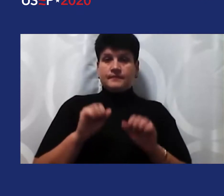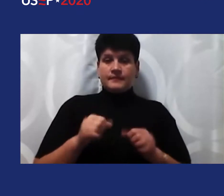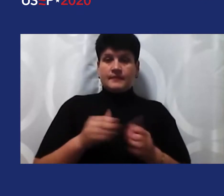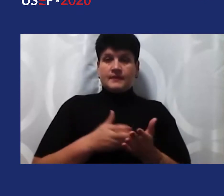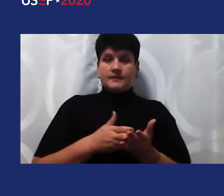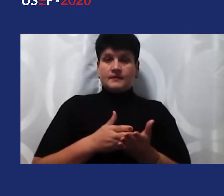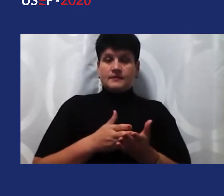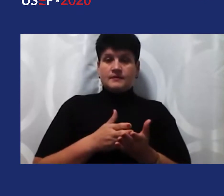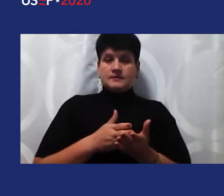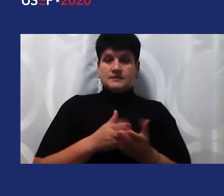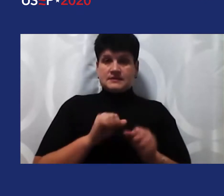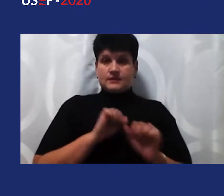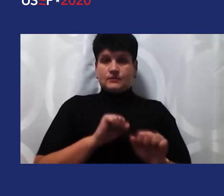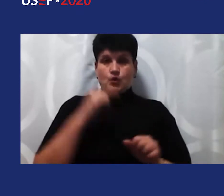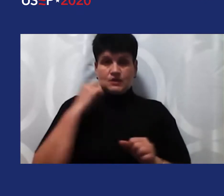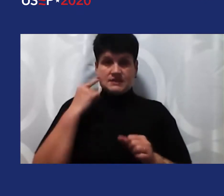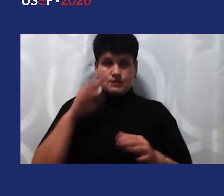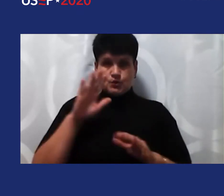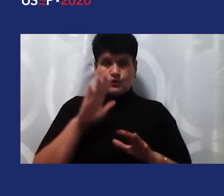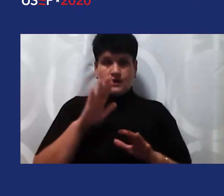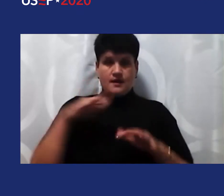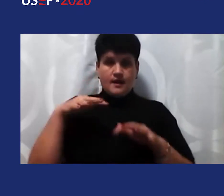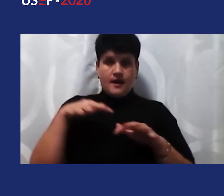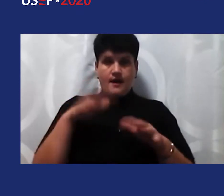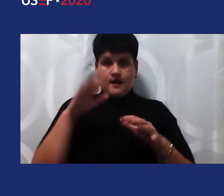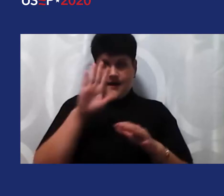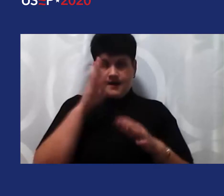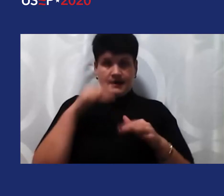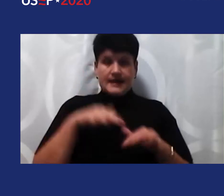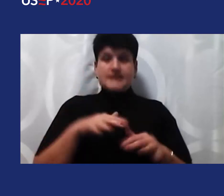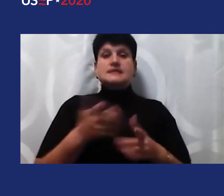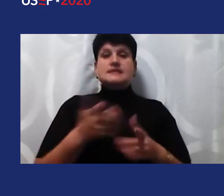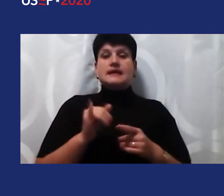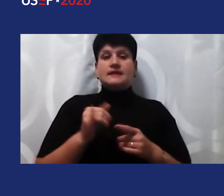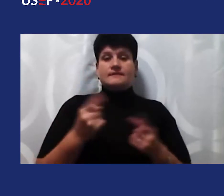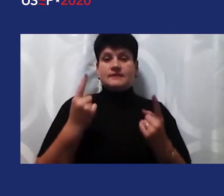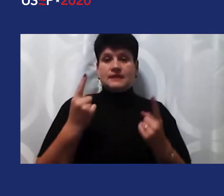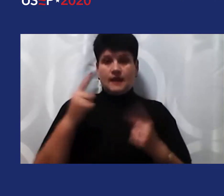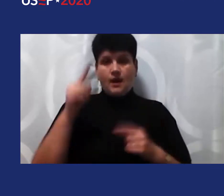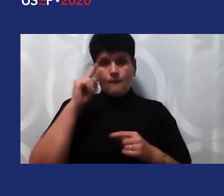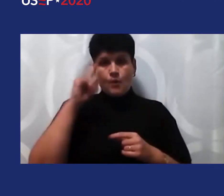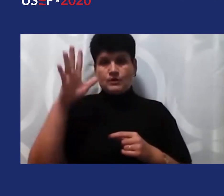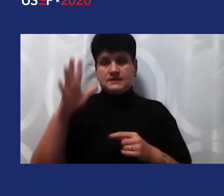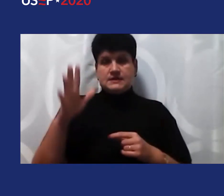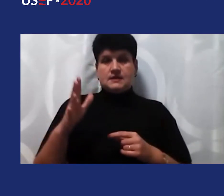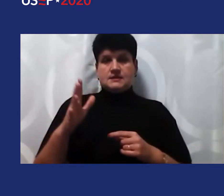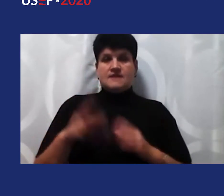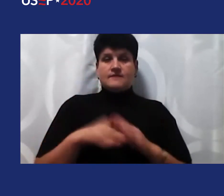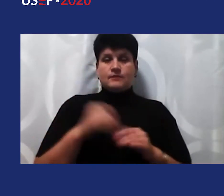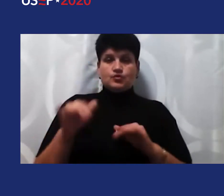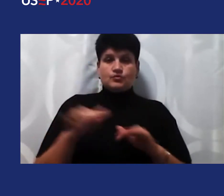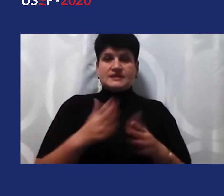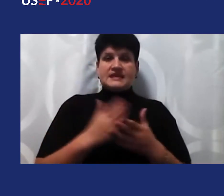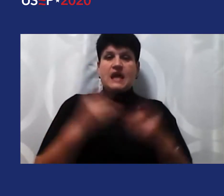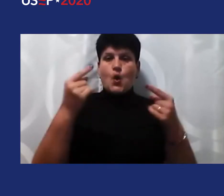and that's the country that helps us to suppress the attacks from the aggressor.